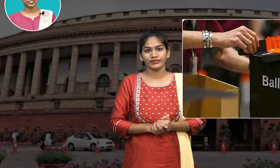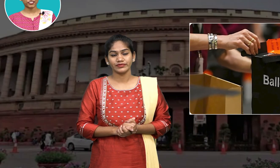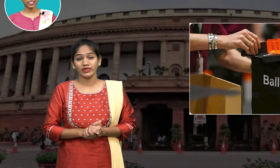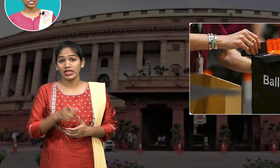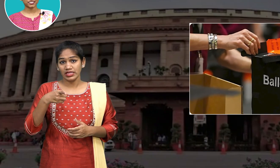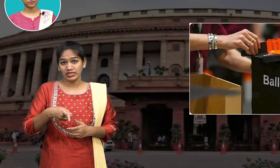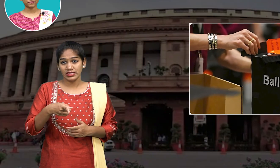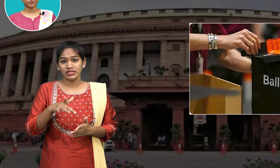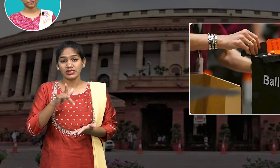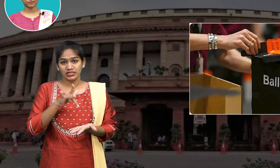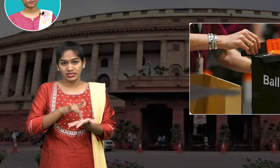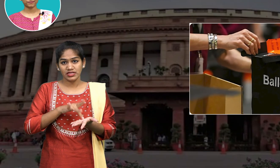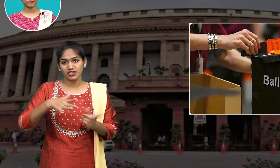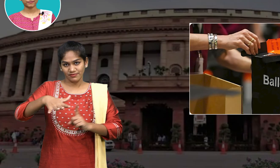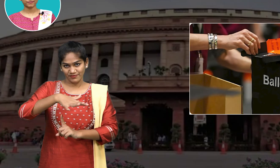In this phrase,